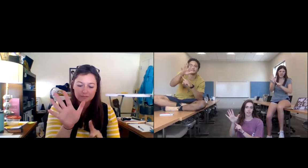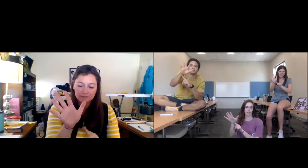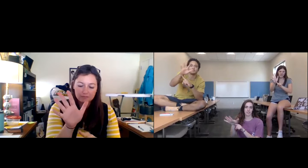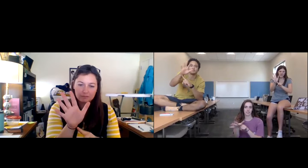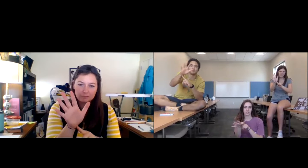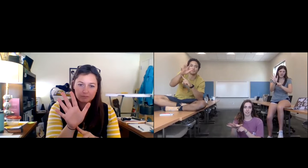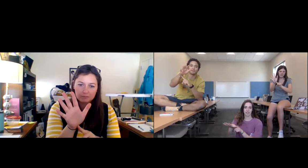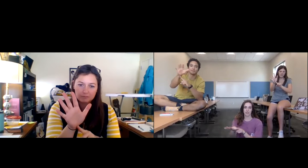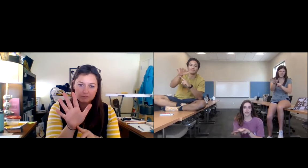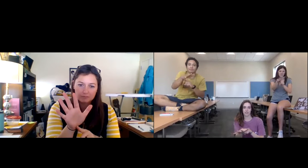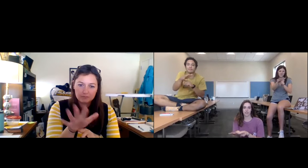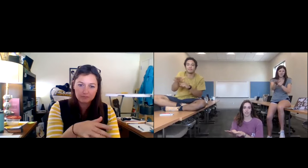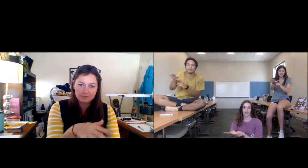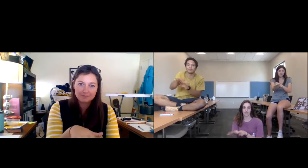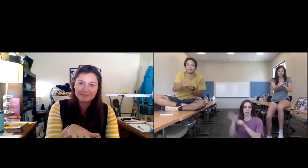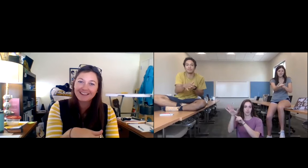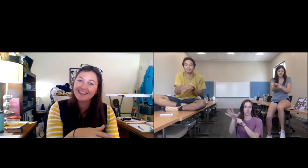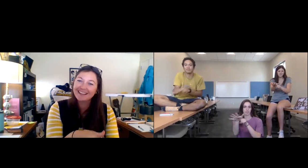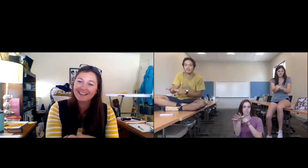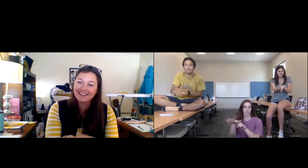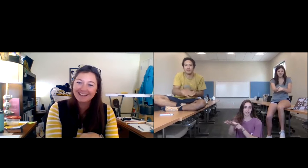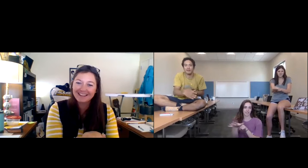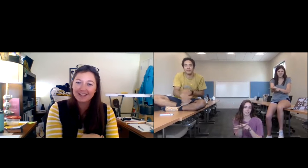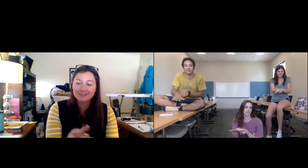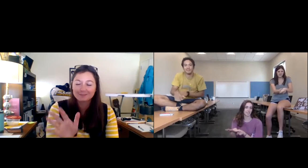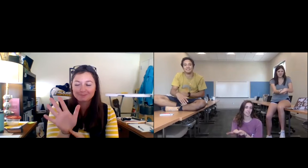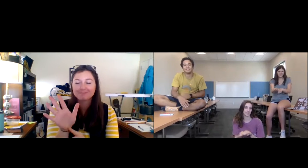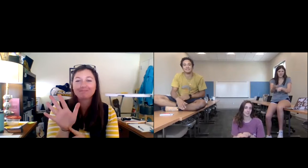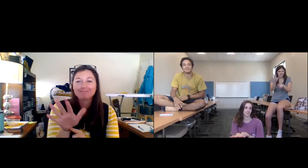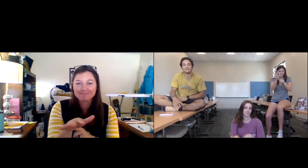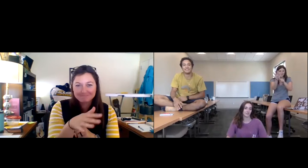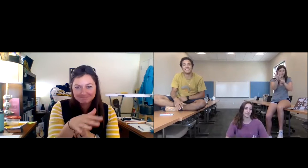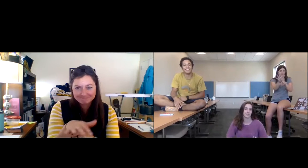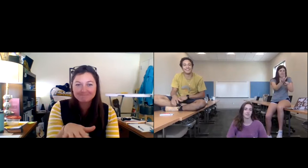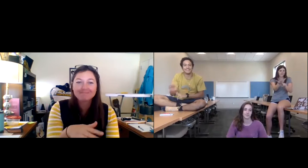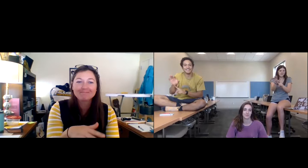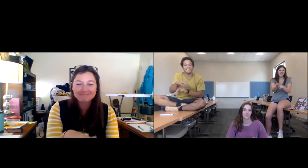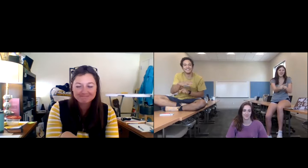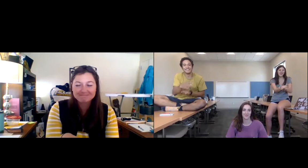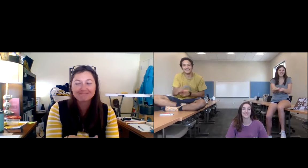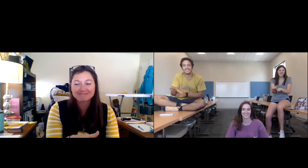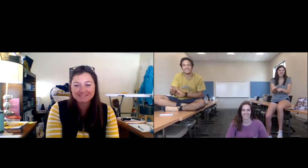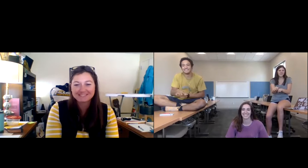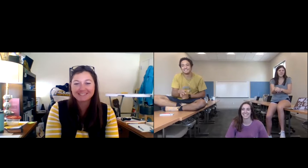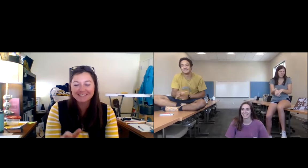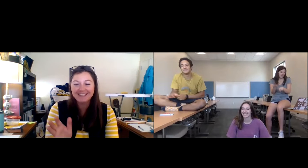5-hand, and you can kind of sway it to show leaves falling. There you go.